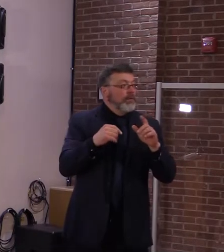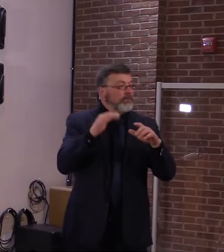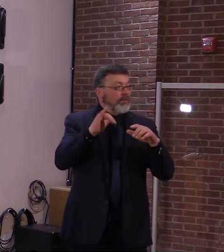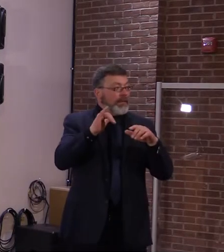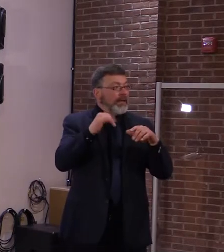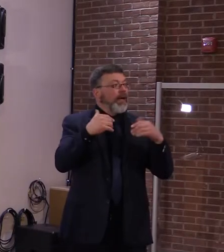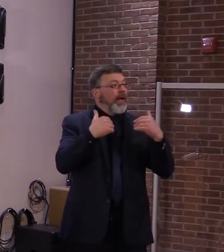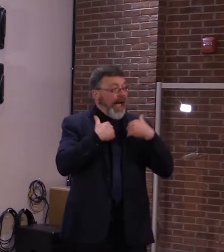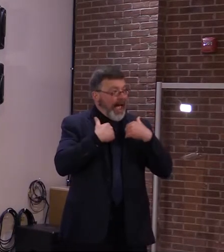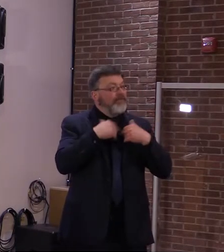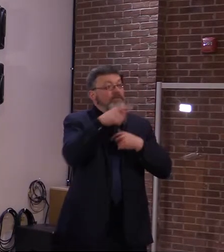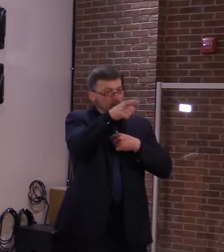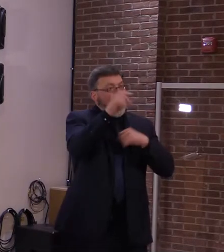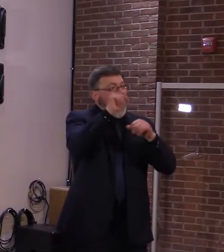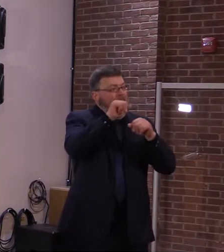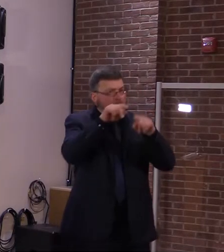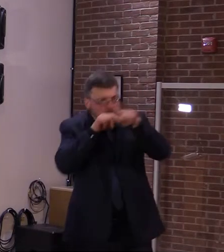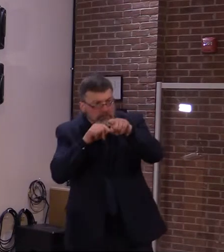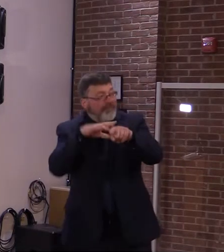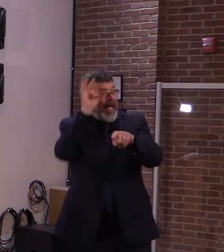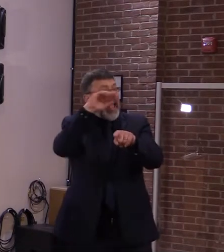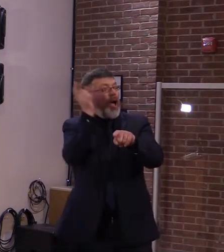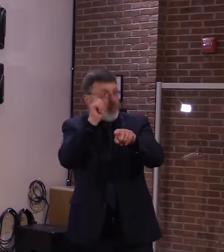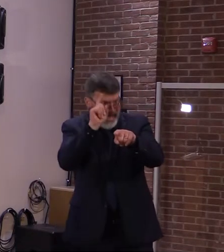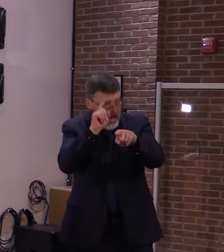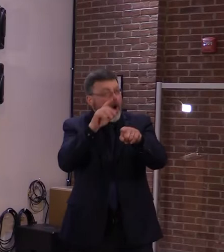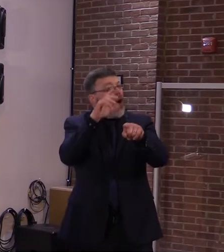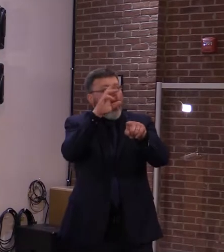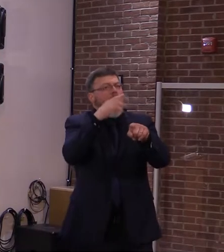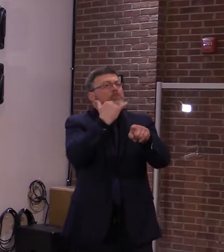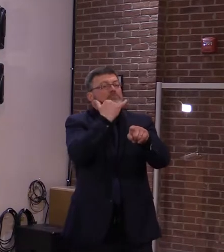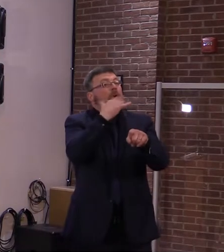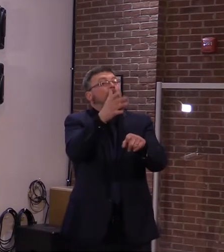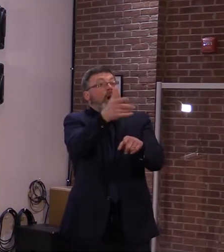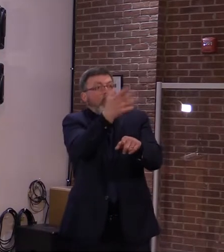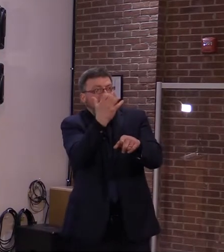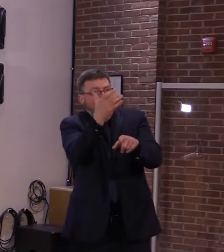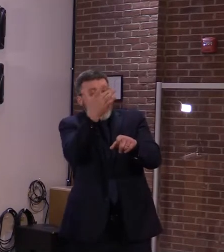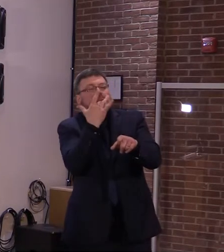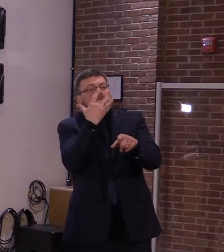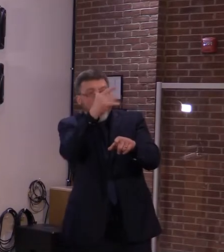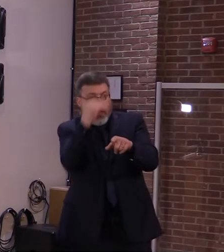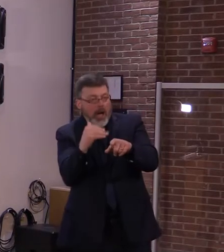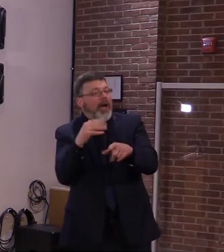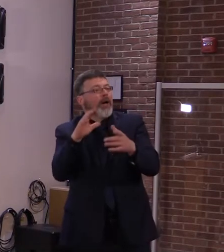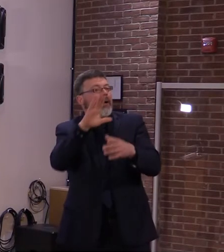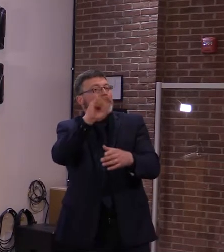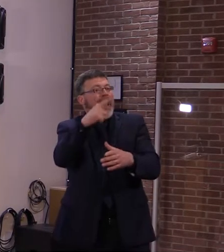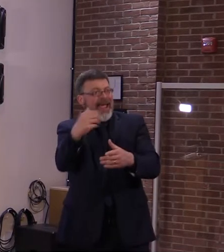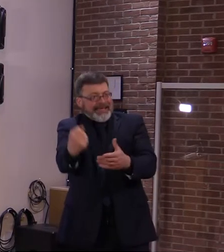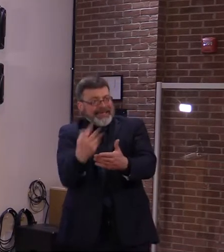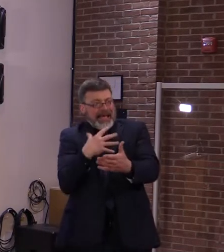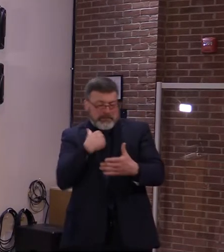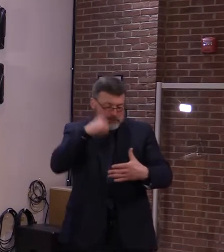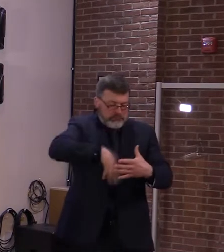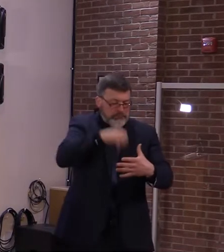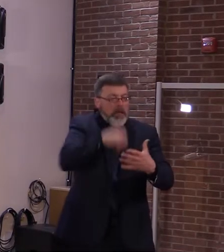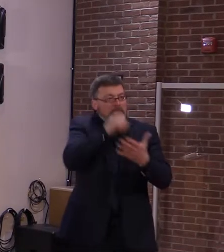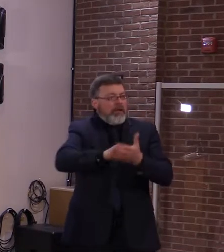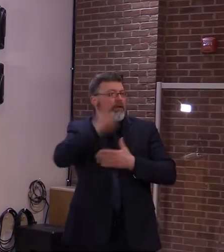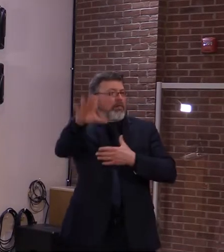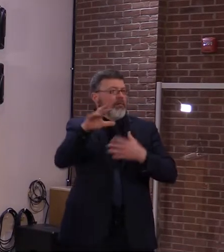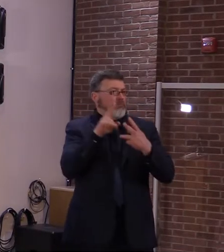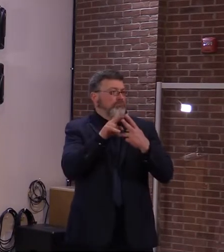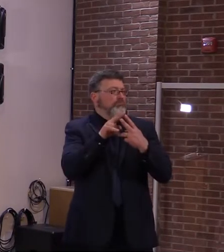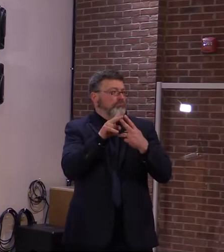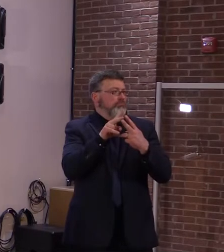365-day-a-year opportunity to get rid of unused and unwanted medications. And as always, help is